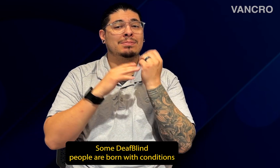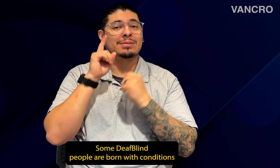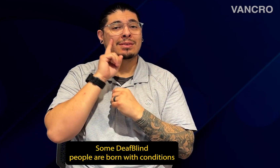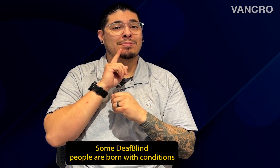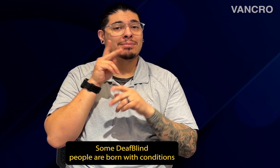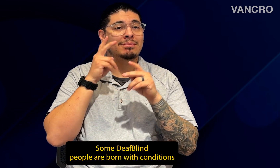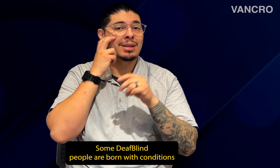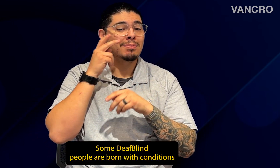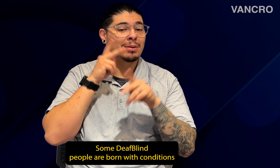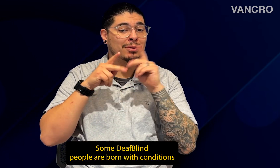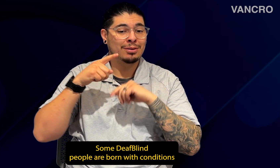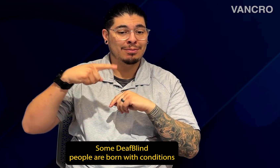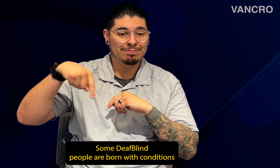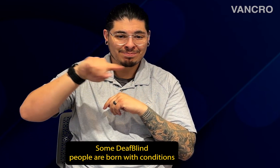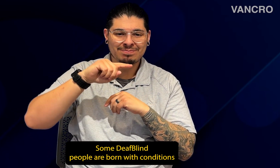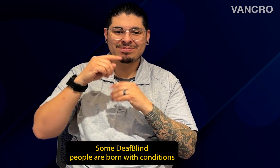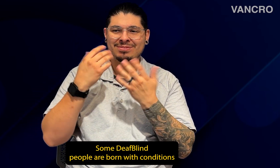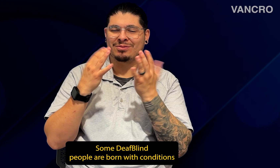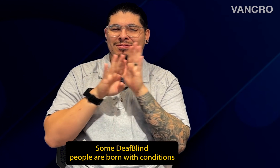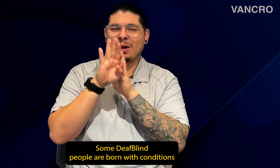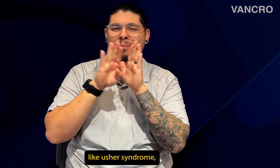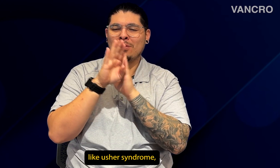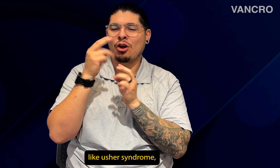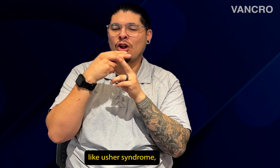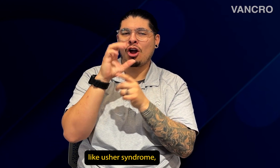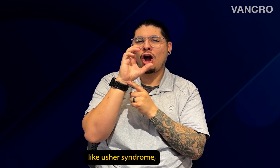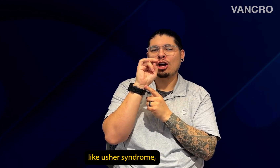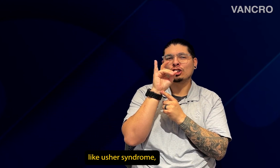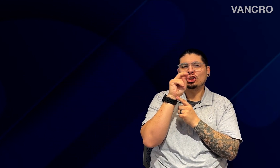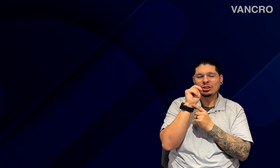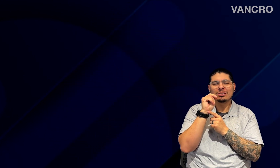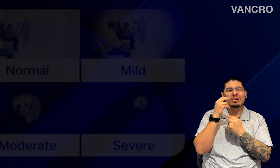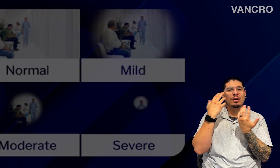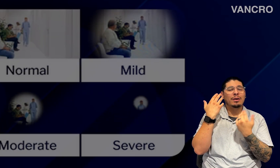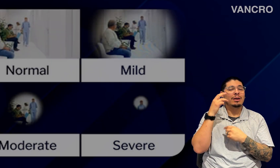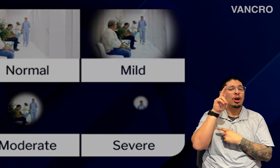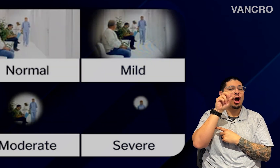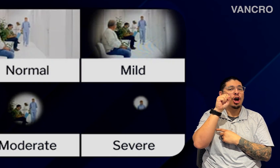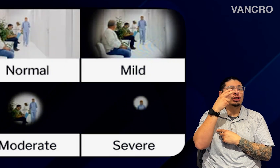Some deafblind people are born with conditions like Usher syndrome,